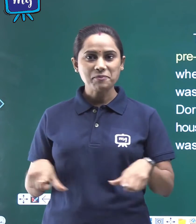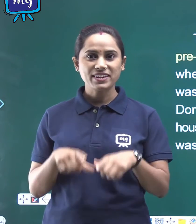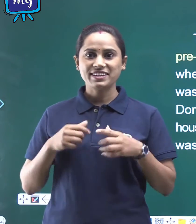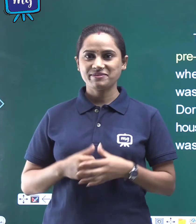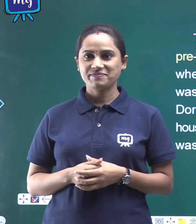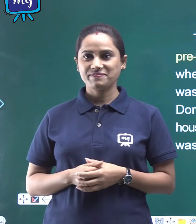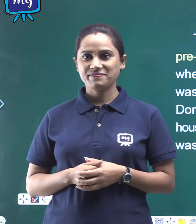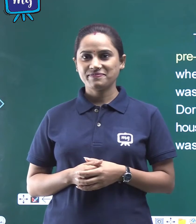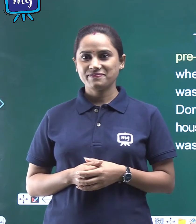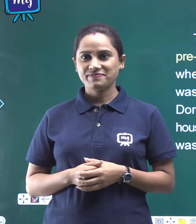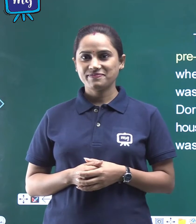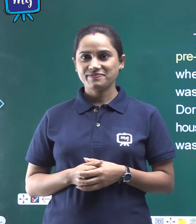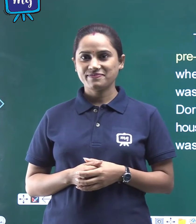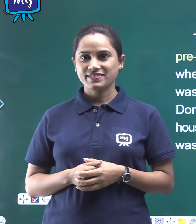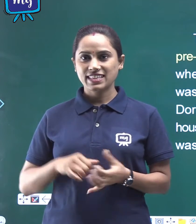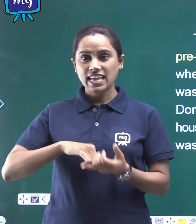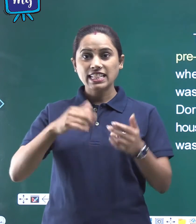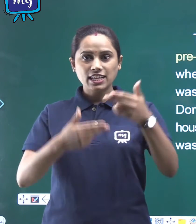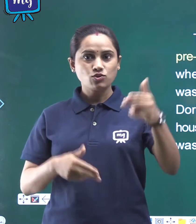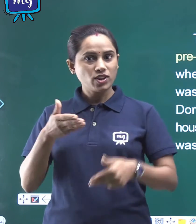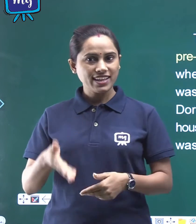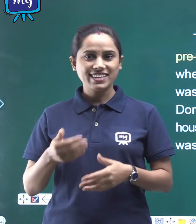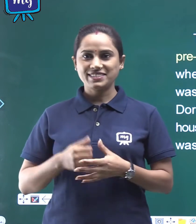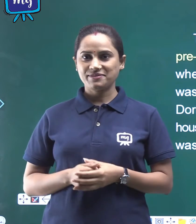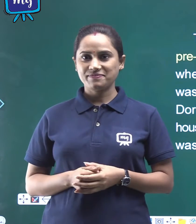Summary. The story is